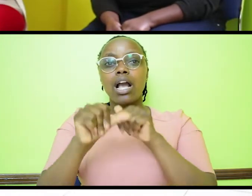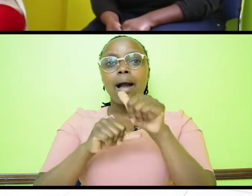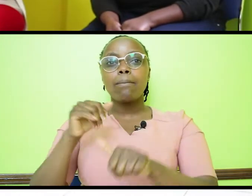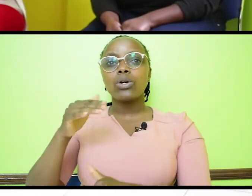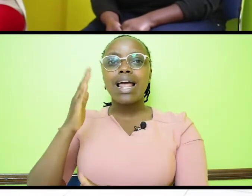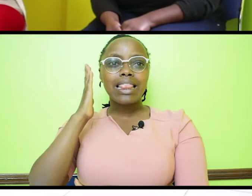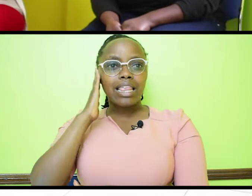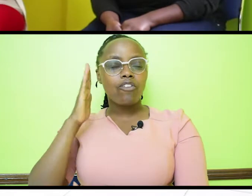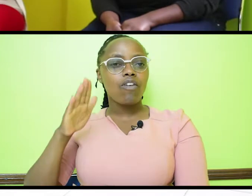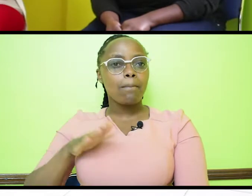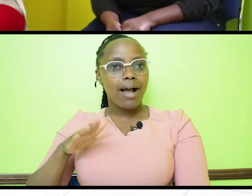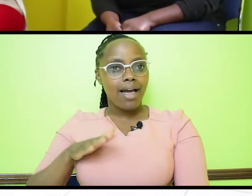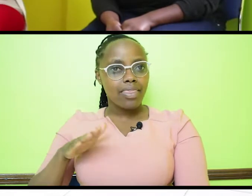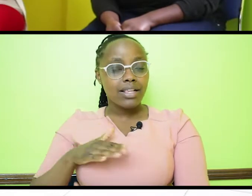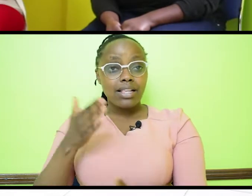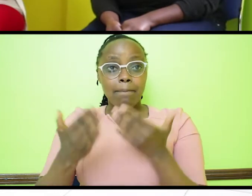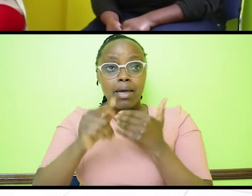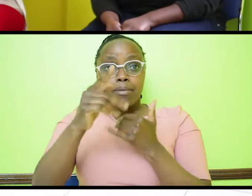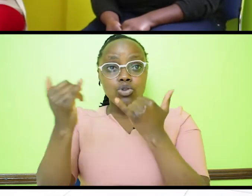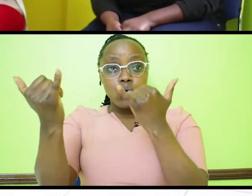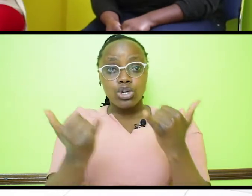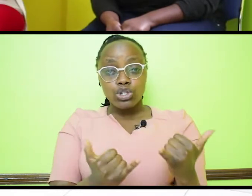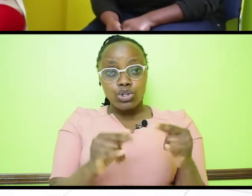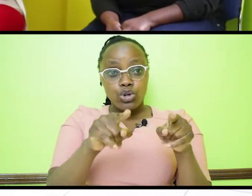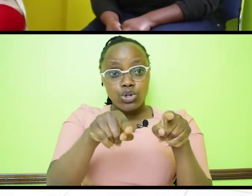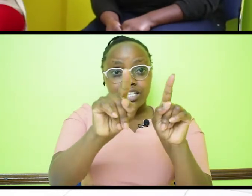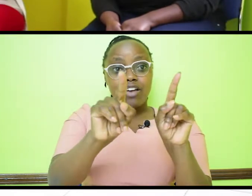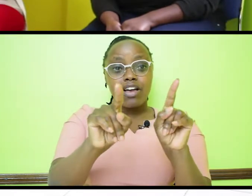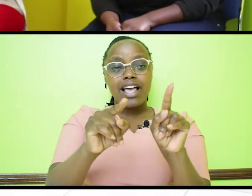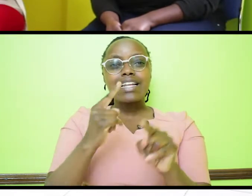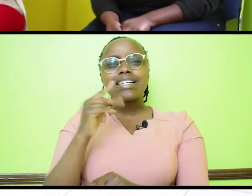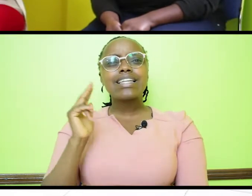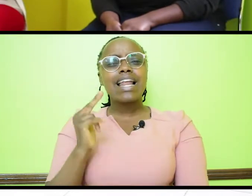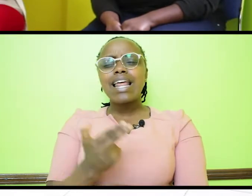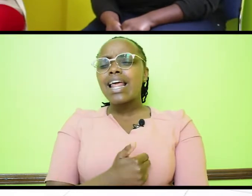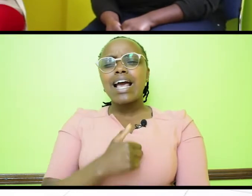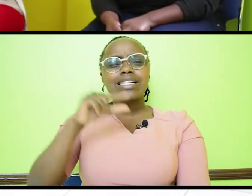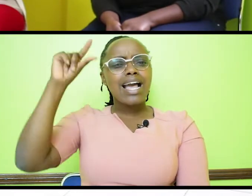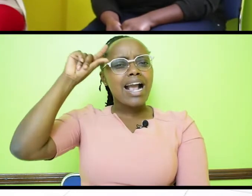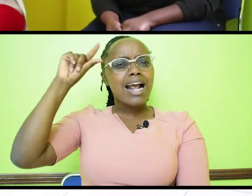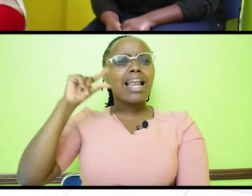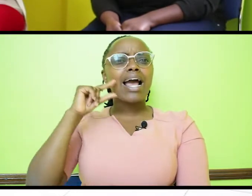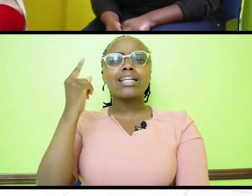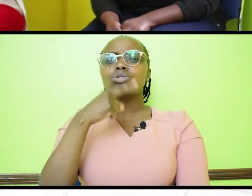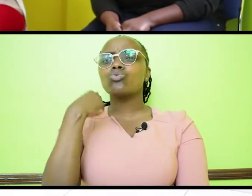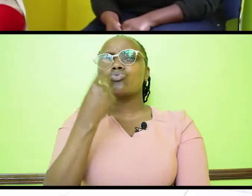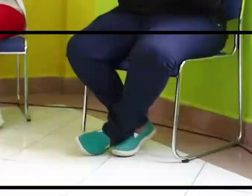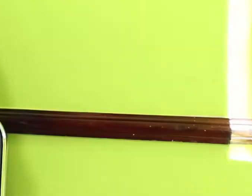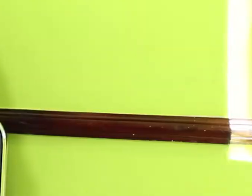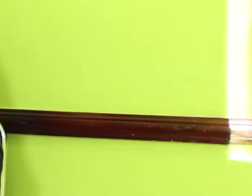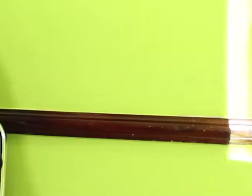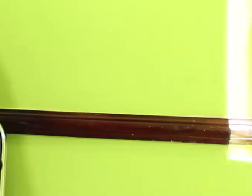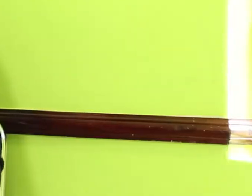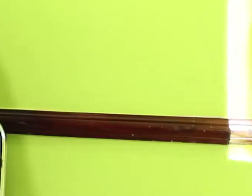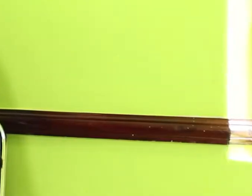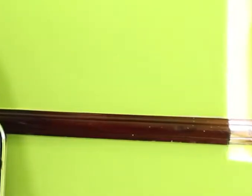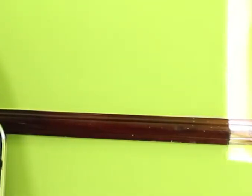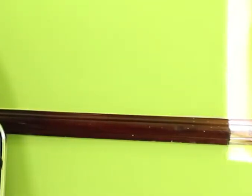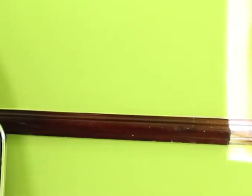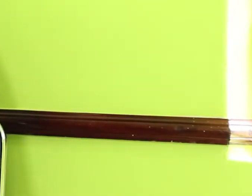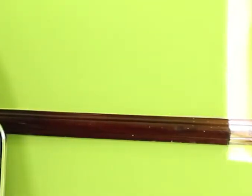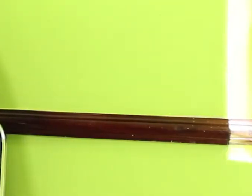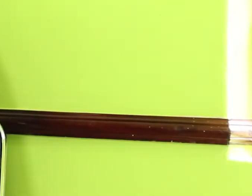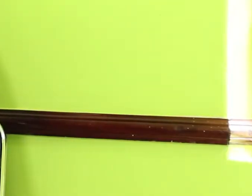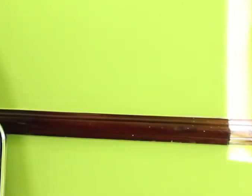about deaf mothers. And maybe you can introduce yourself and tell us, who is Gladys?